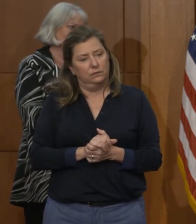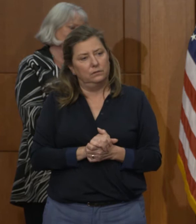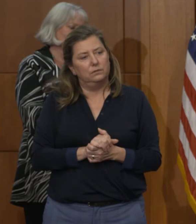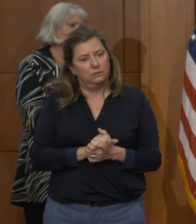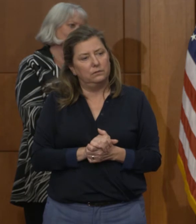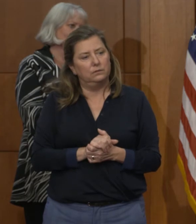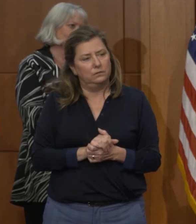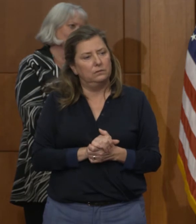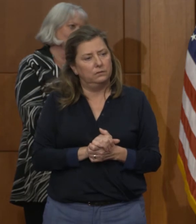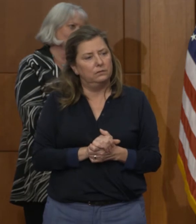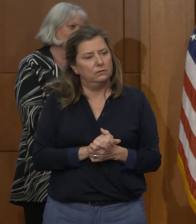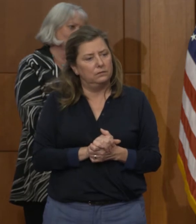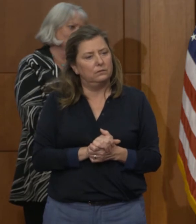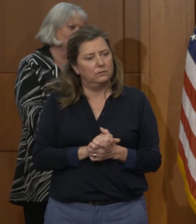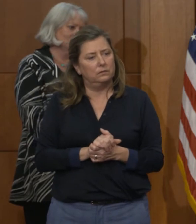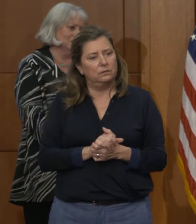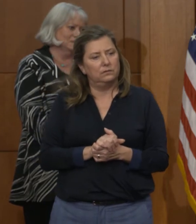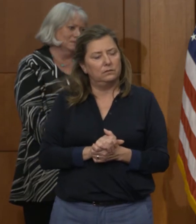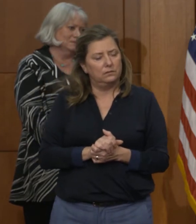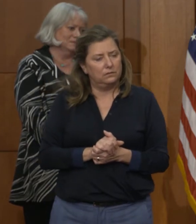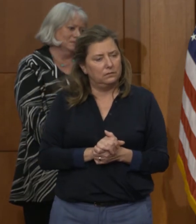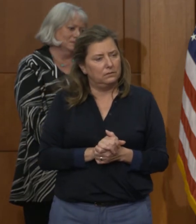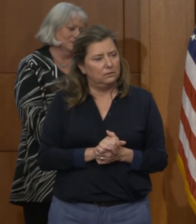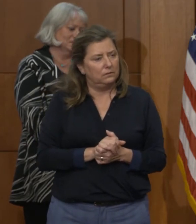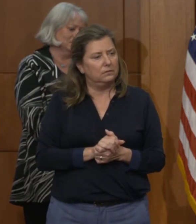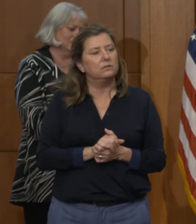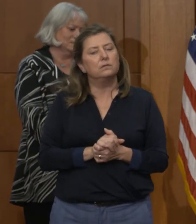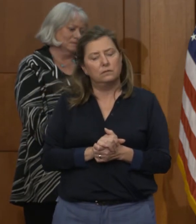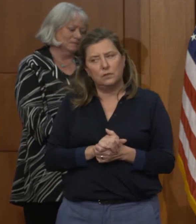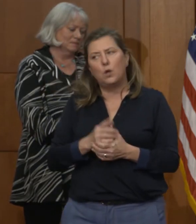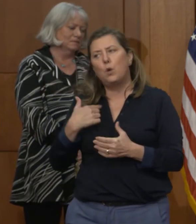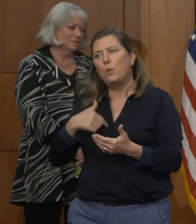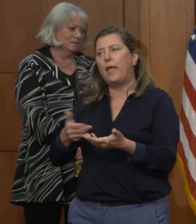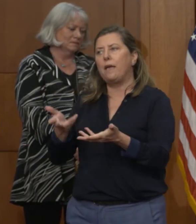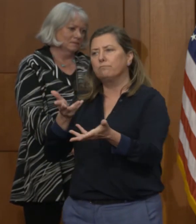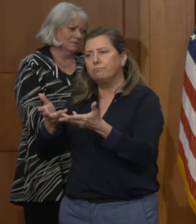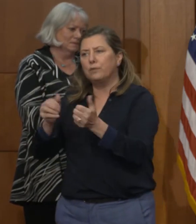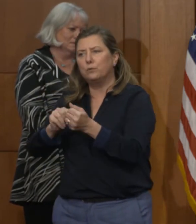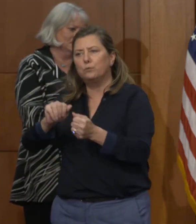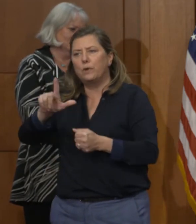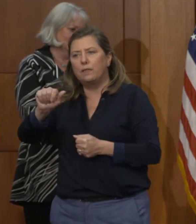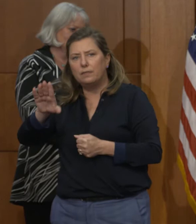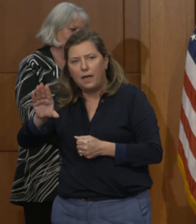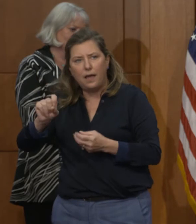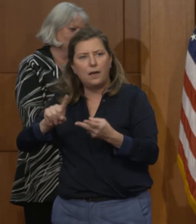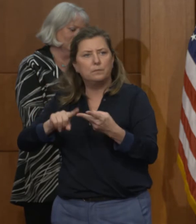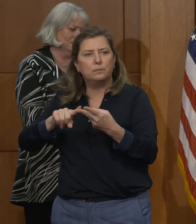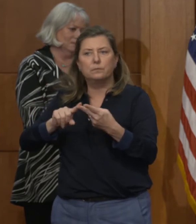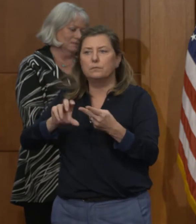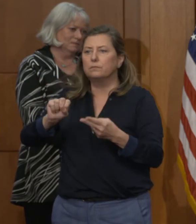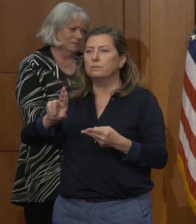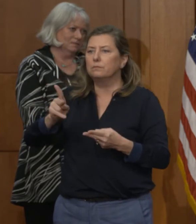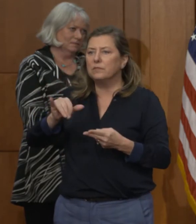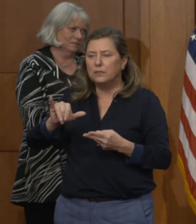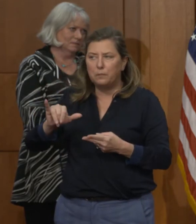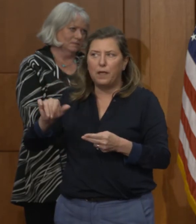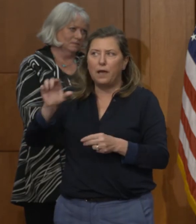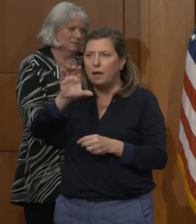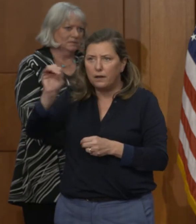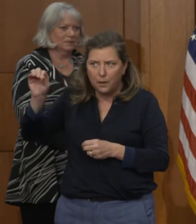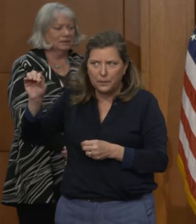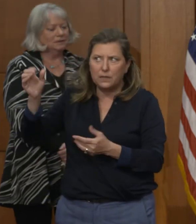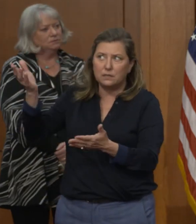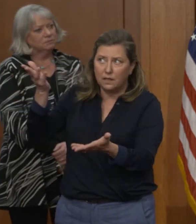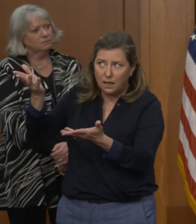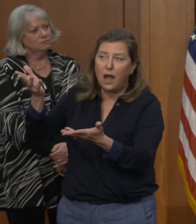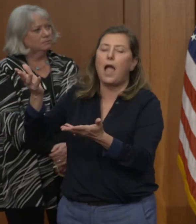have collaborated with the labs, with the supply chains, with the providers, the testing will get up and